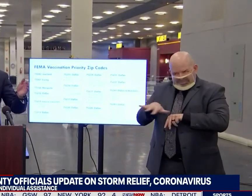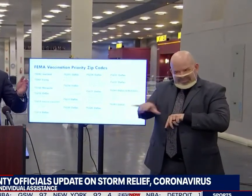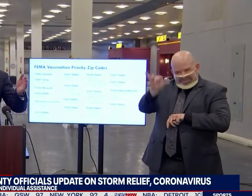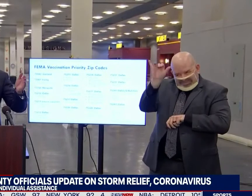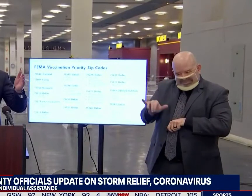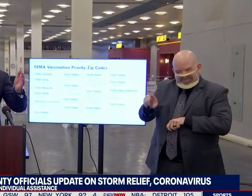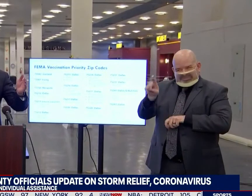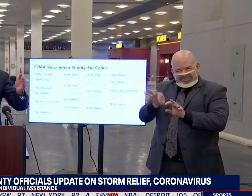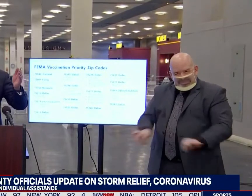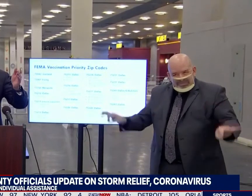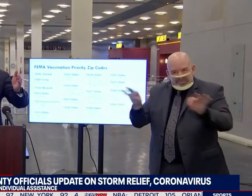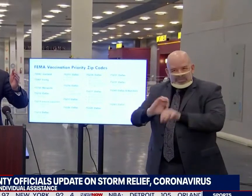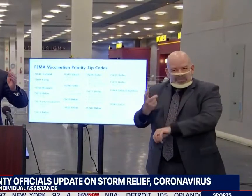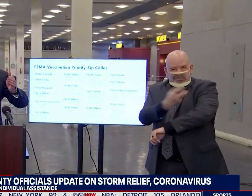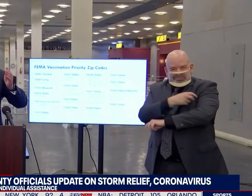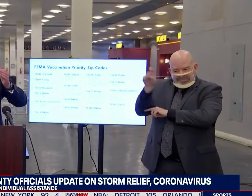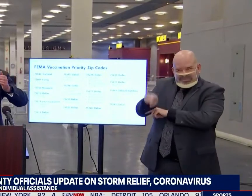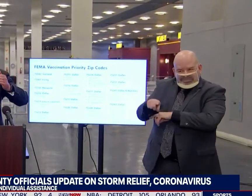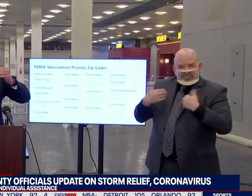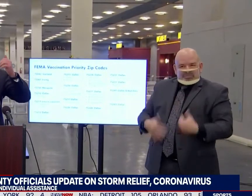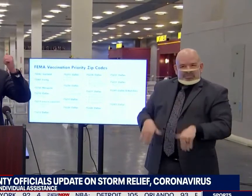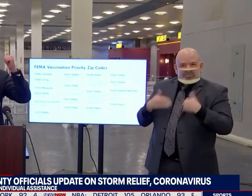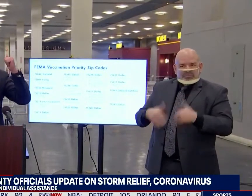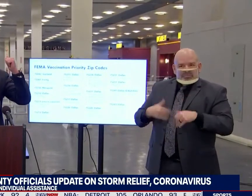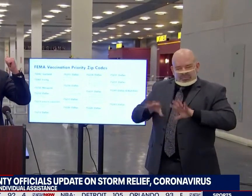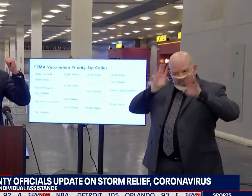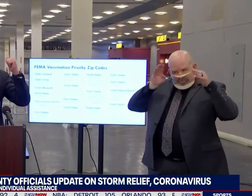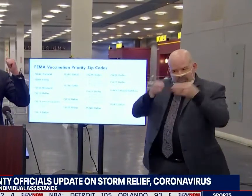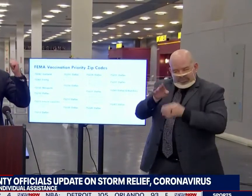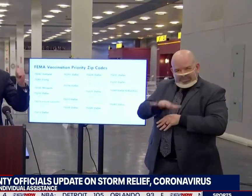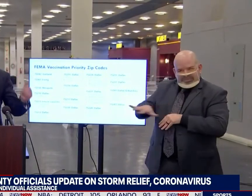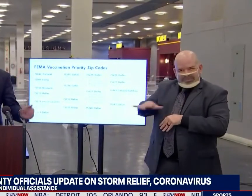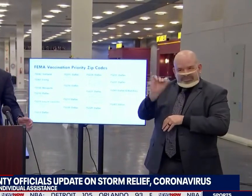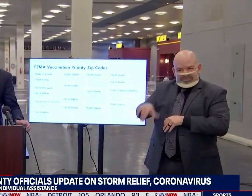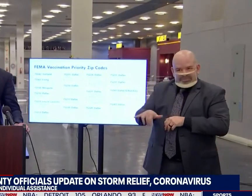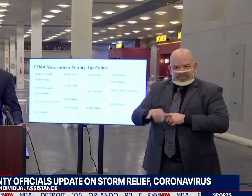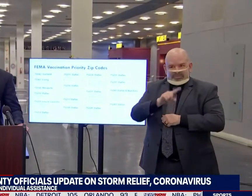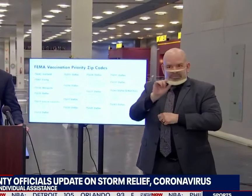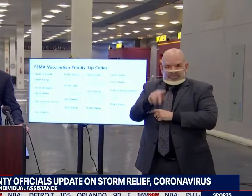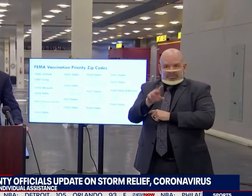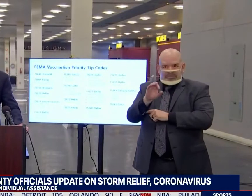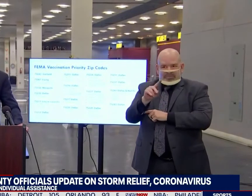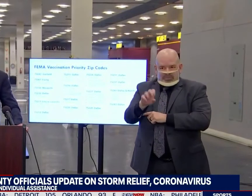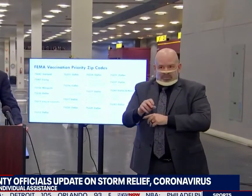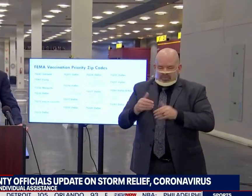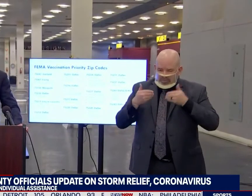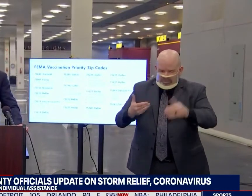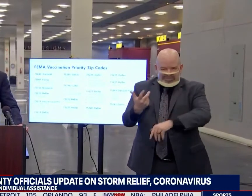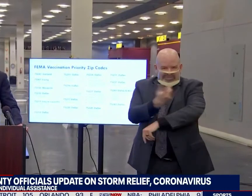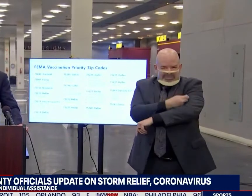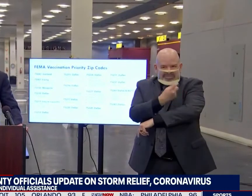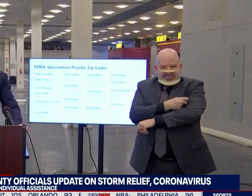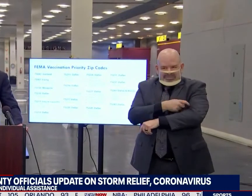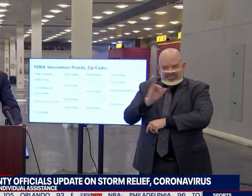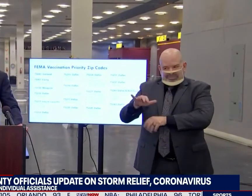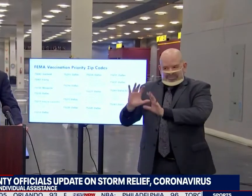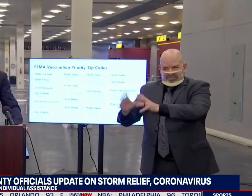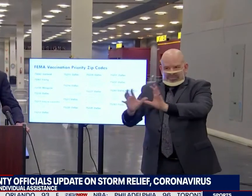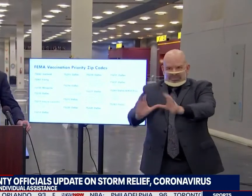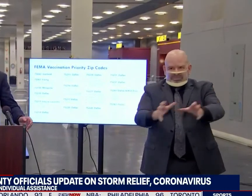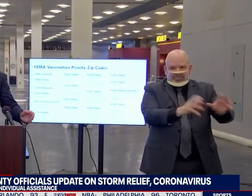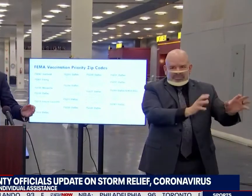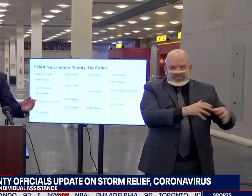and they're going to aggressively get people registered and and vaccinated in those underserved zip codes. And that's